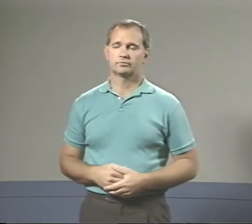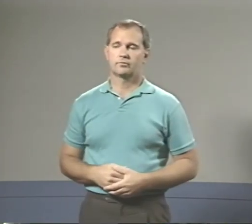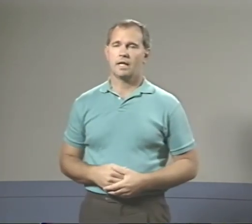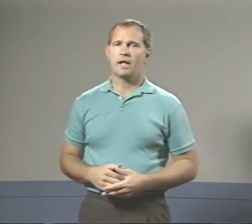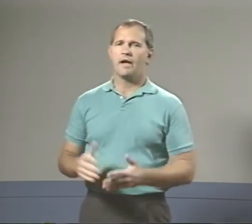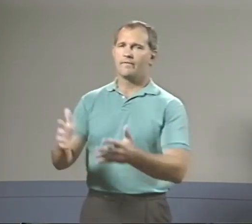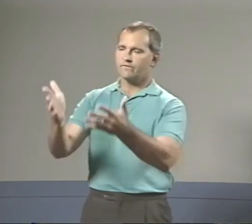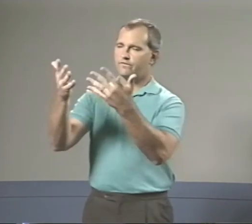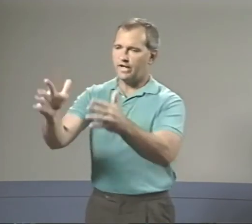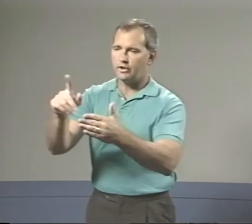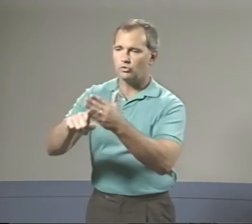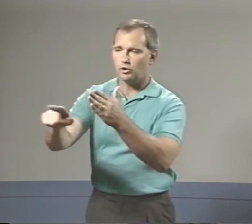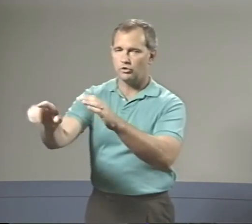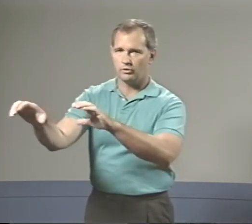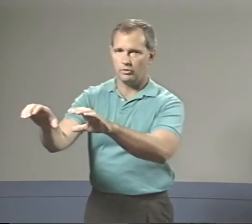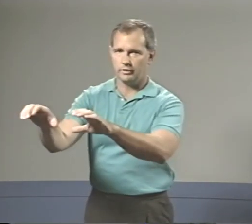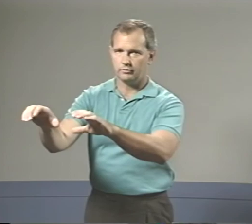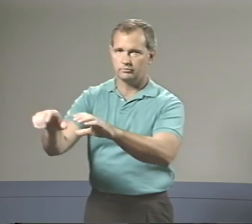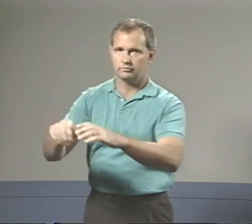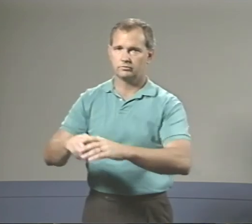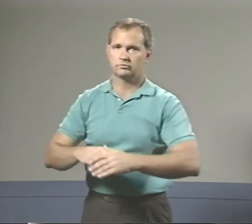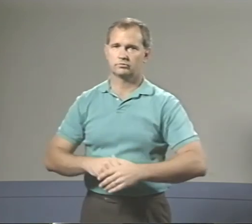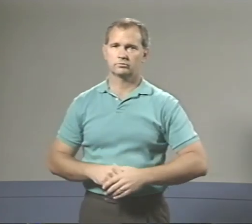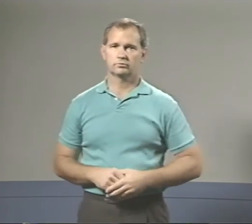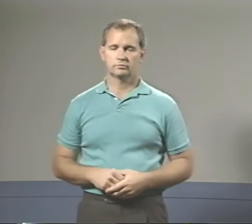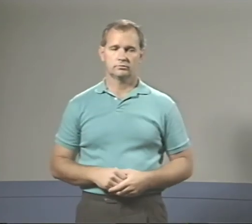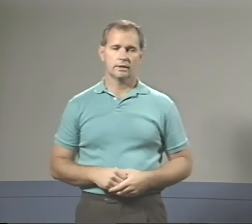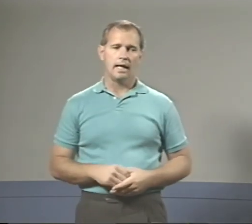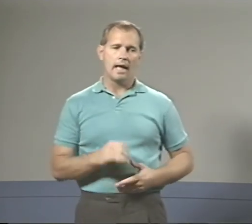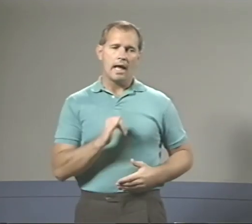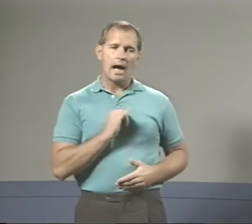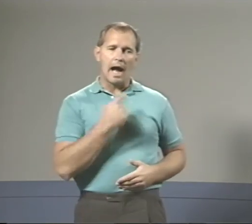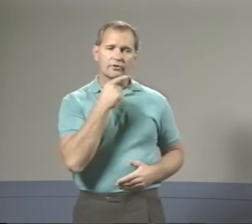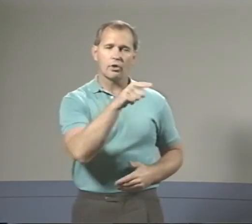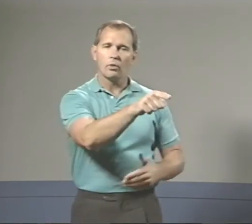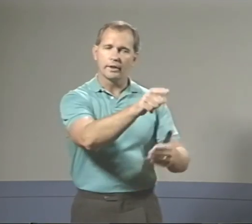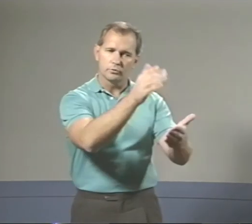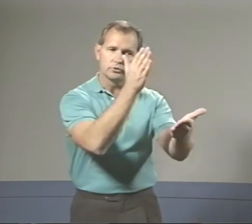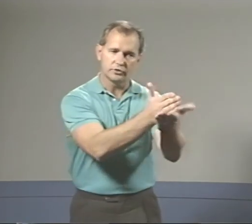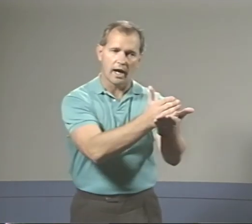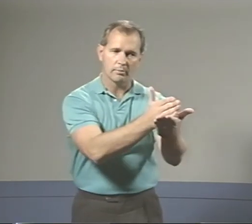Finish what you're doing. I told him to stop.